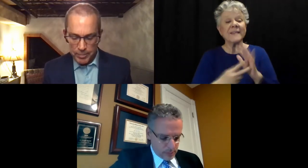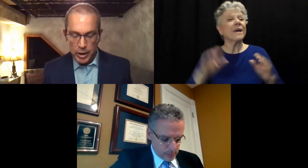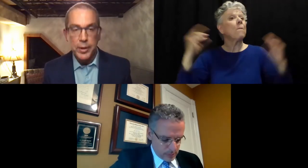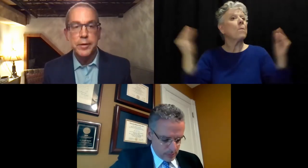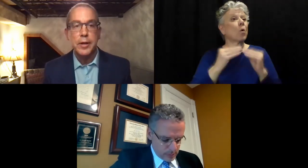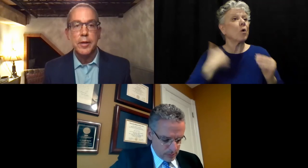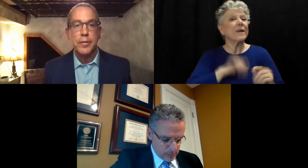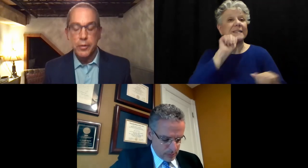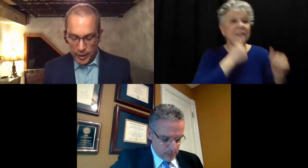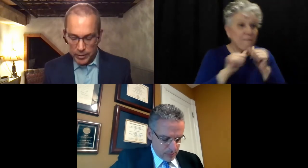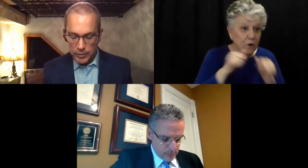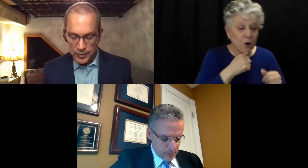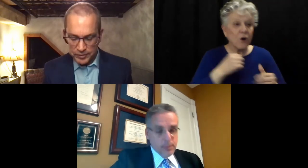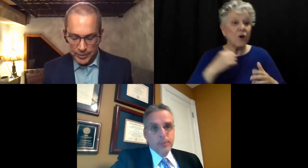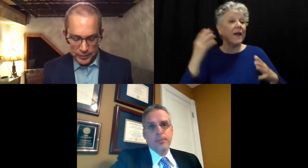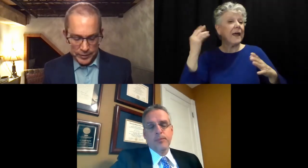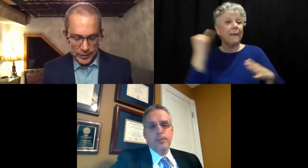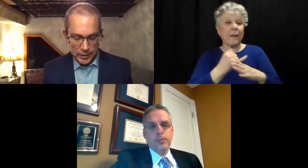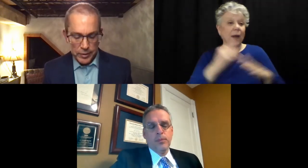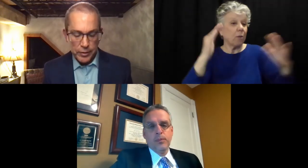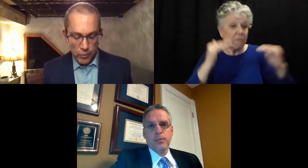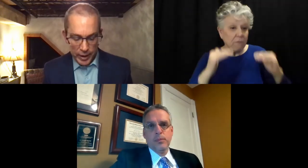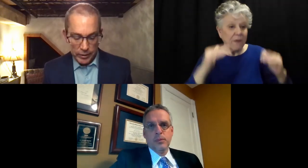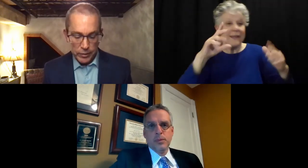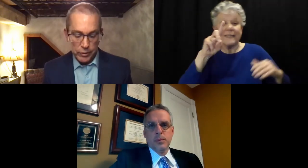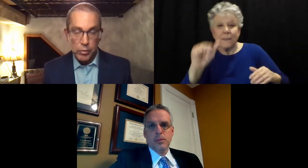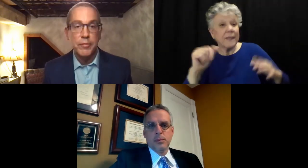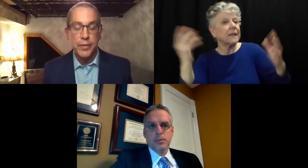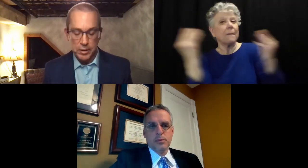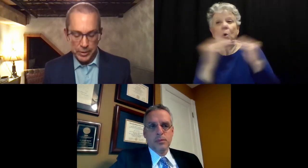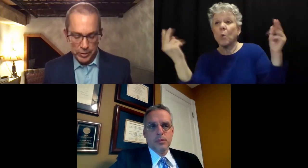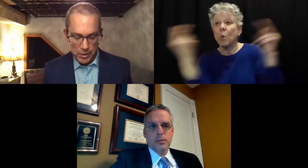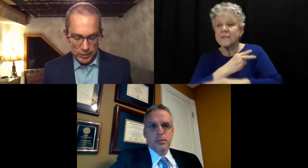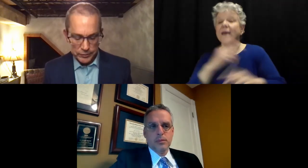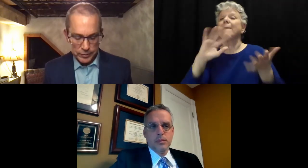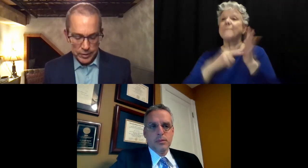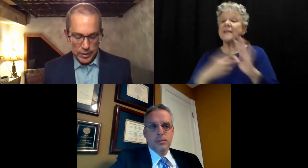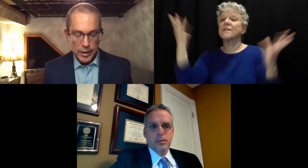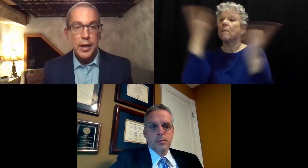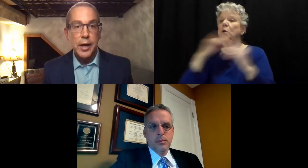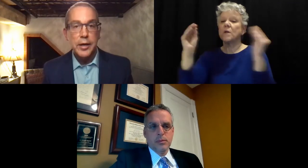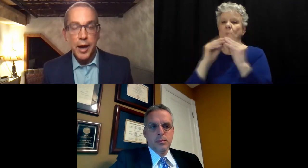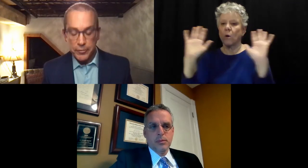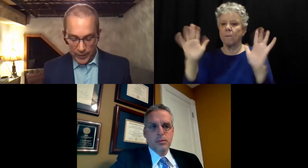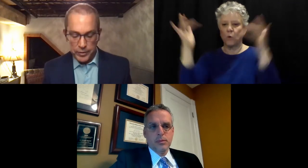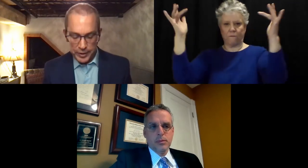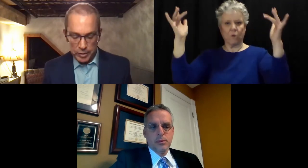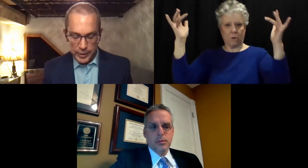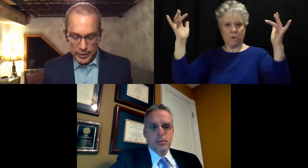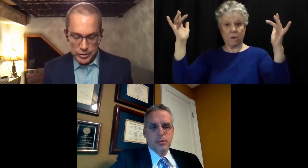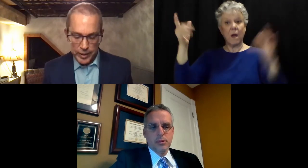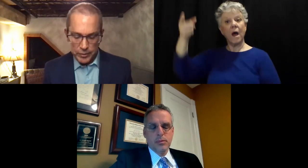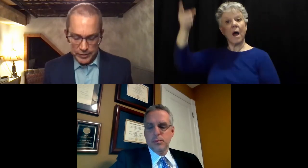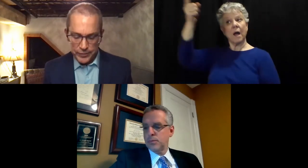the impairment, the greater the disability, the greater the glorified beauty marks. God founded